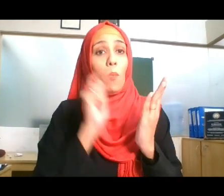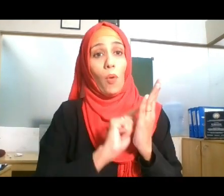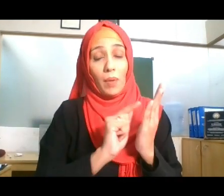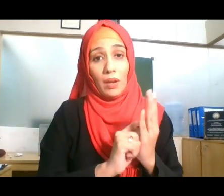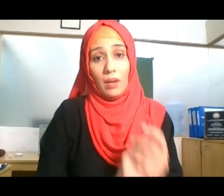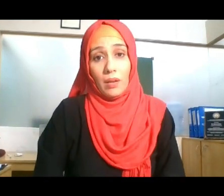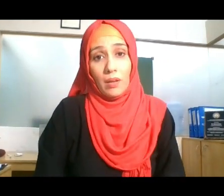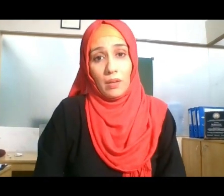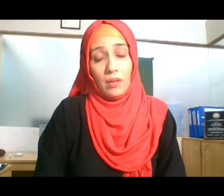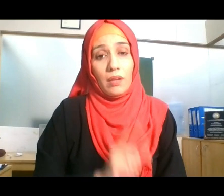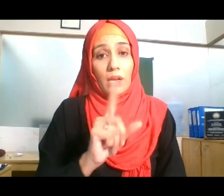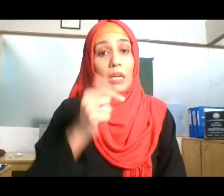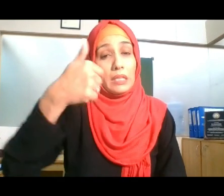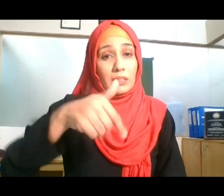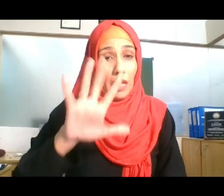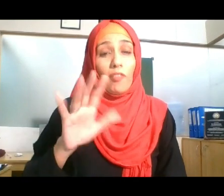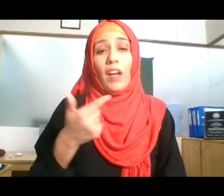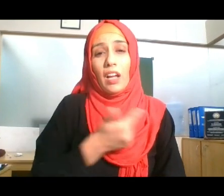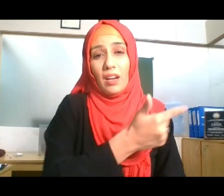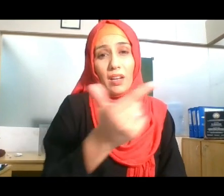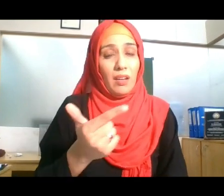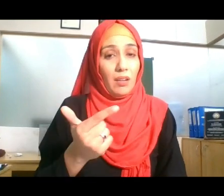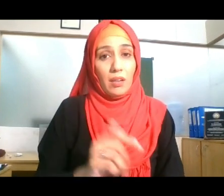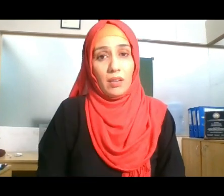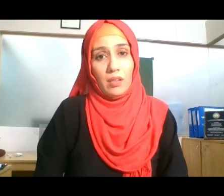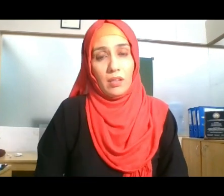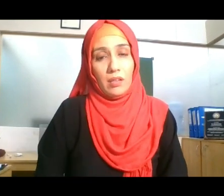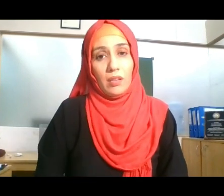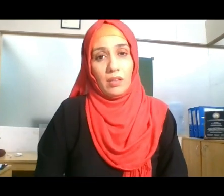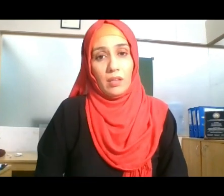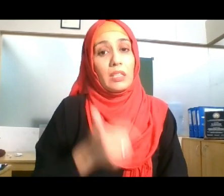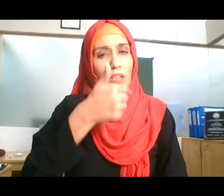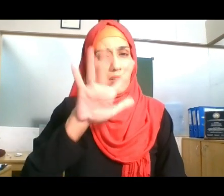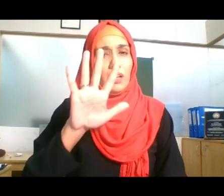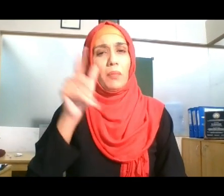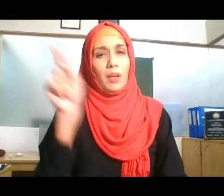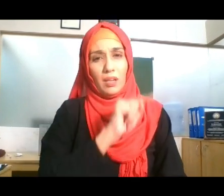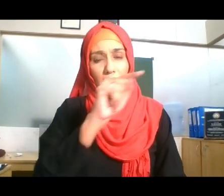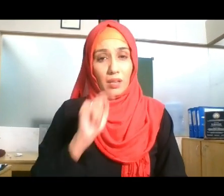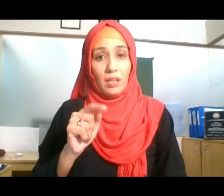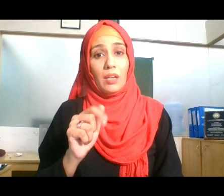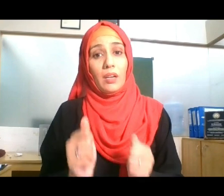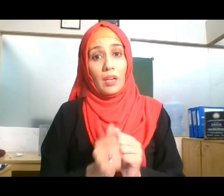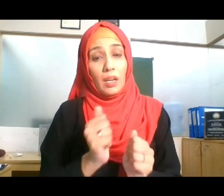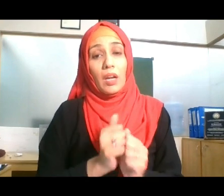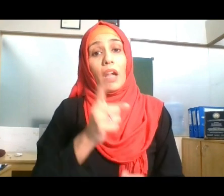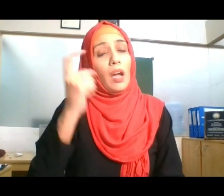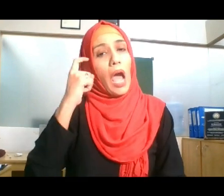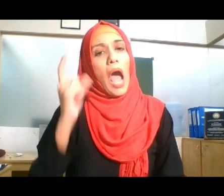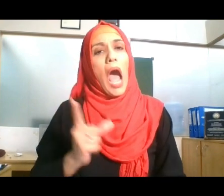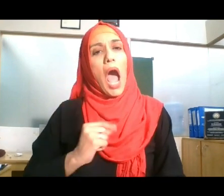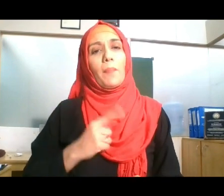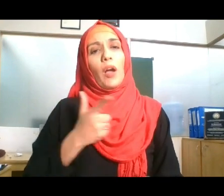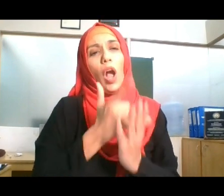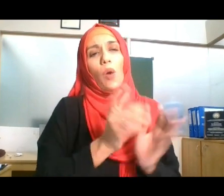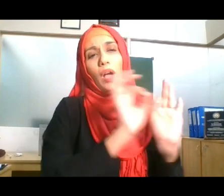about 75% in the country, can be utilized to bring them into the mainstream. And how can we do